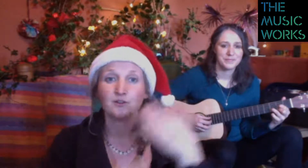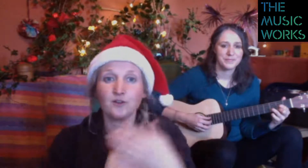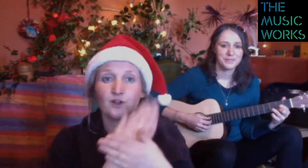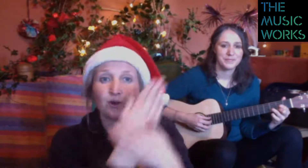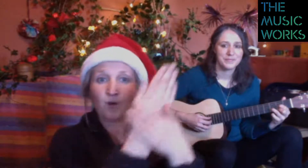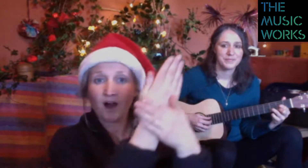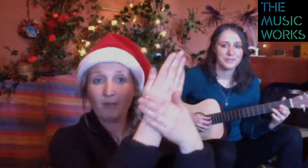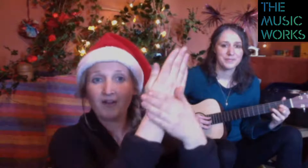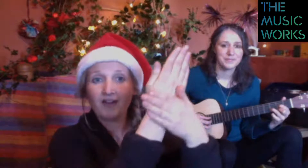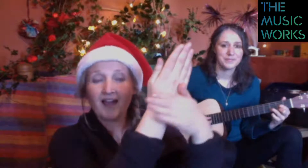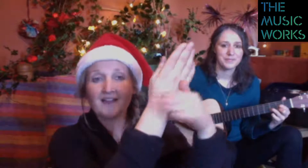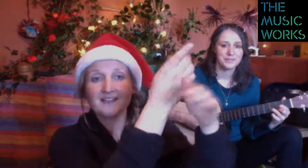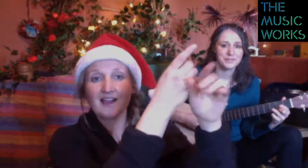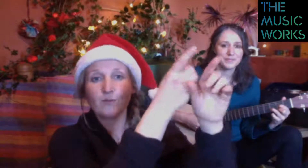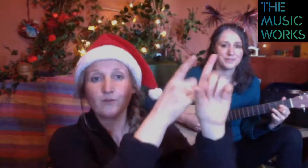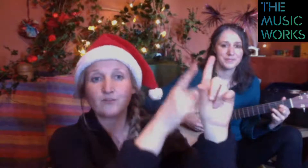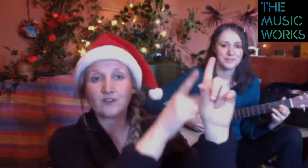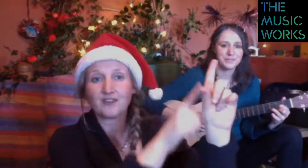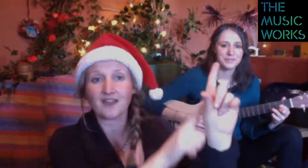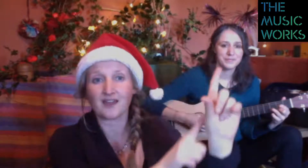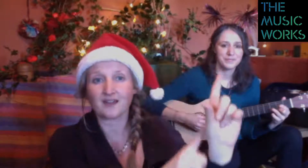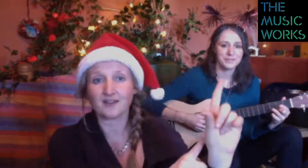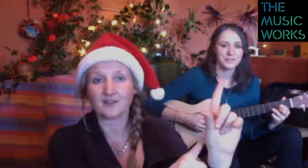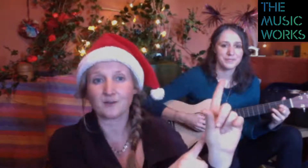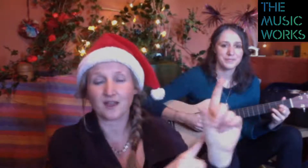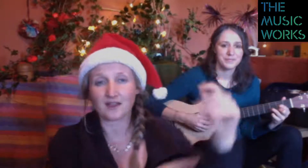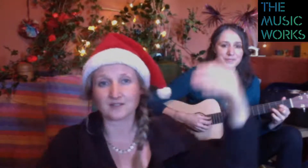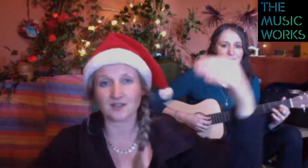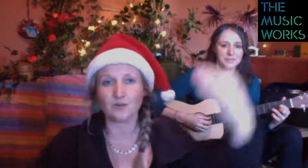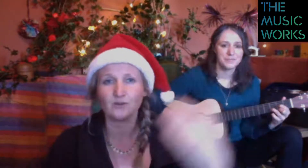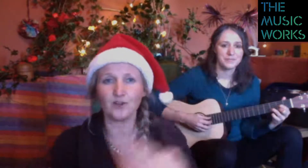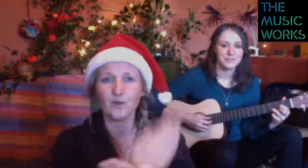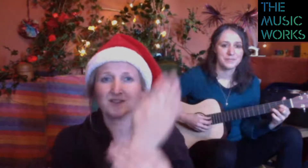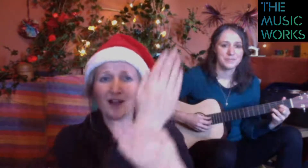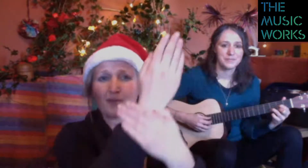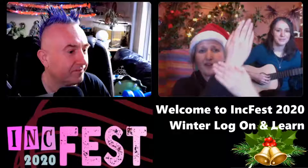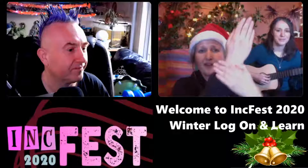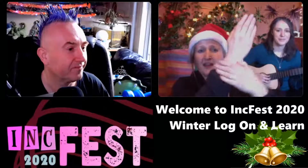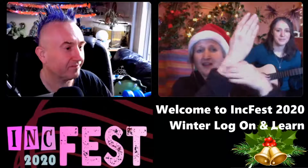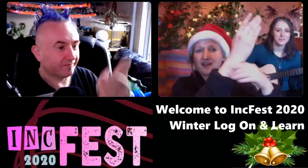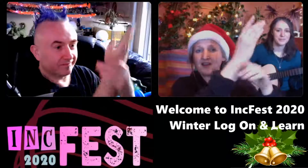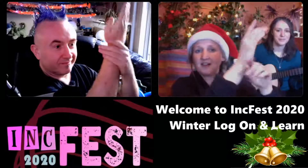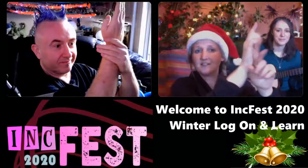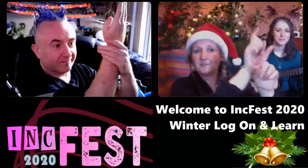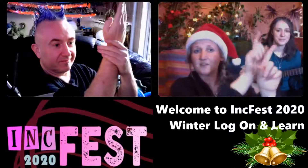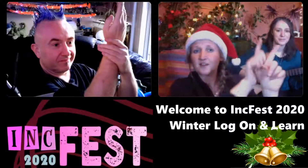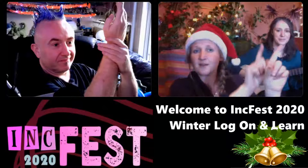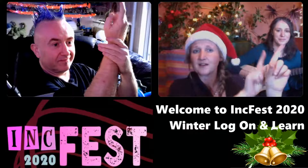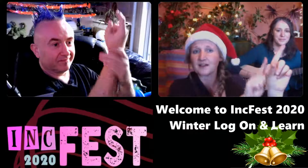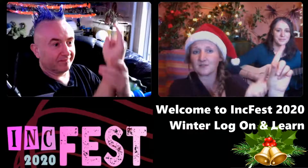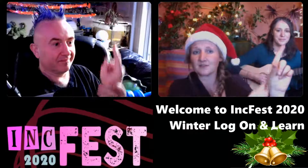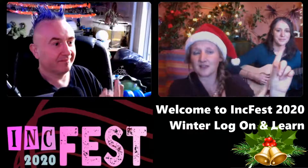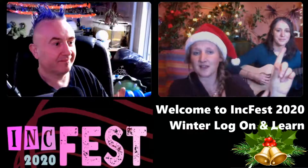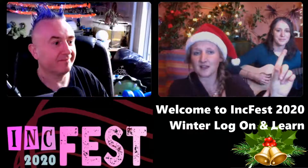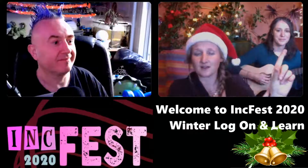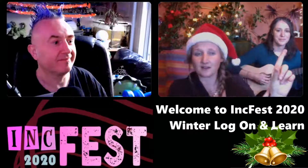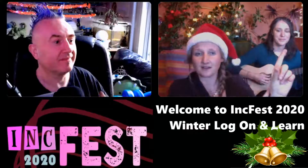new up and down for year, a new year. So new is up and year, just bring it back down, year, like